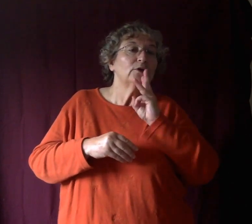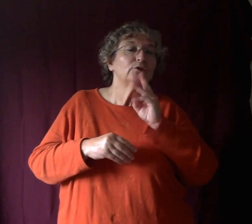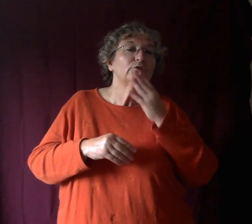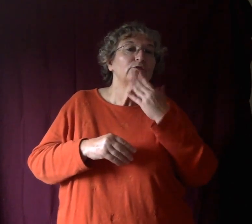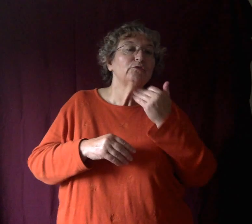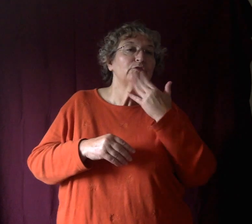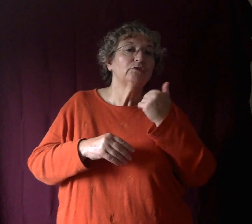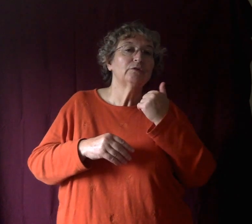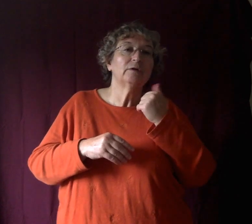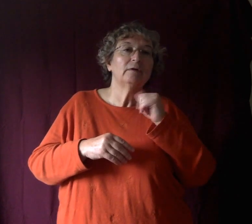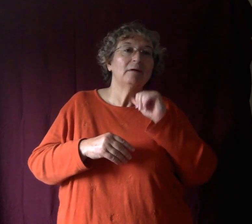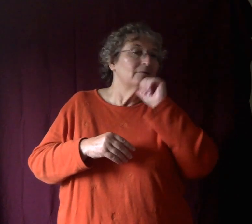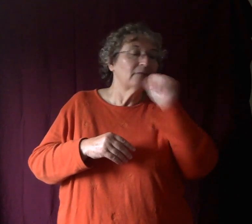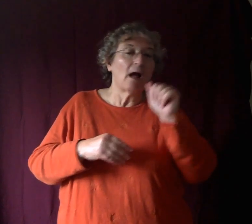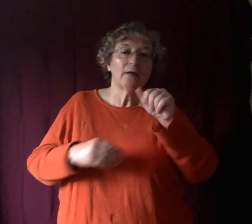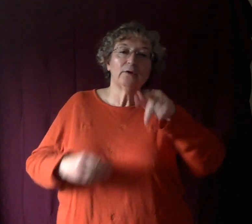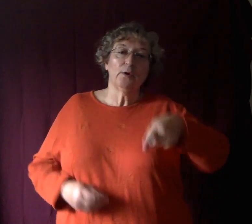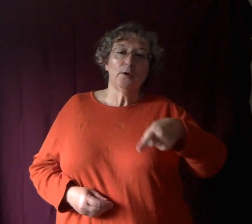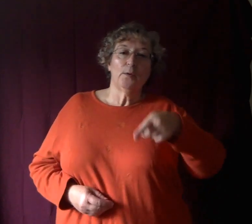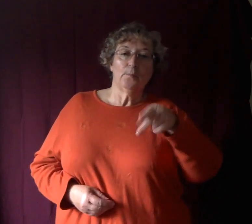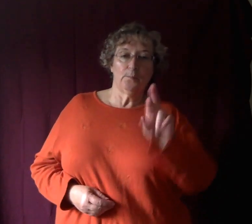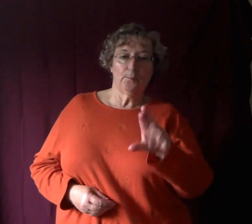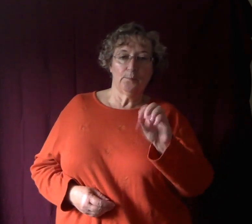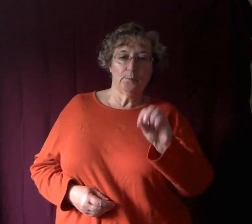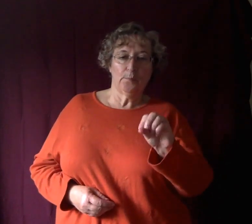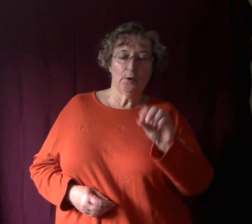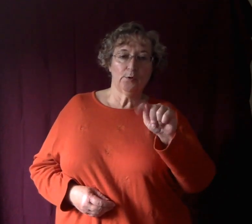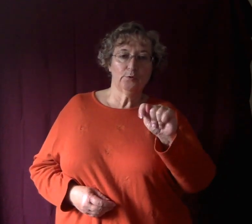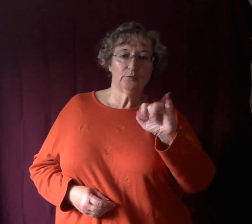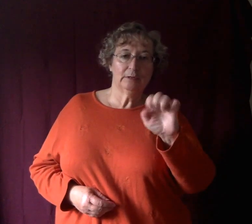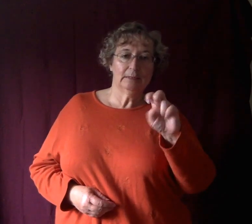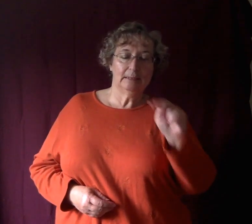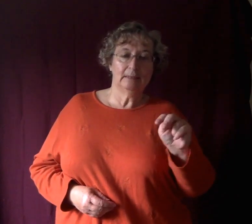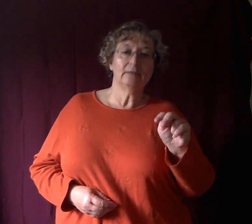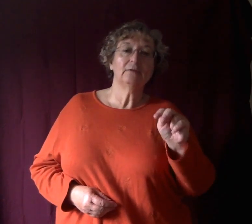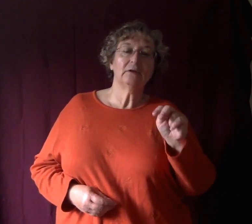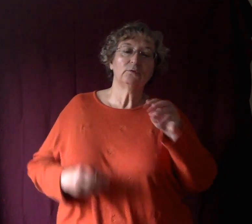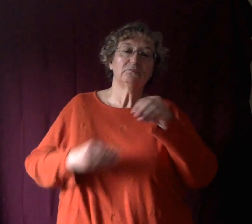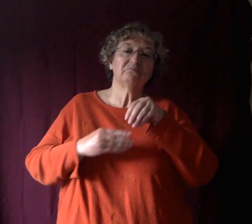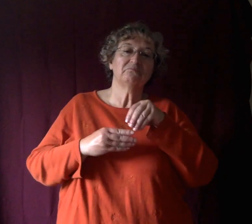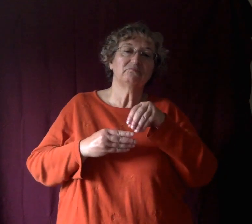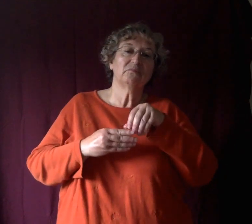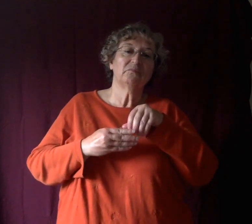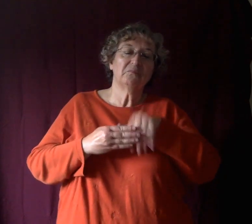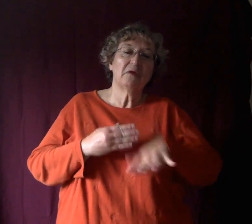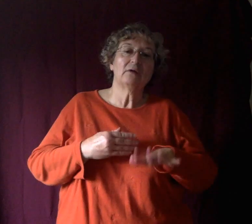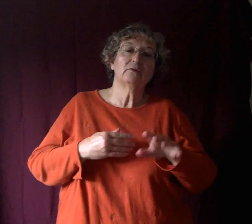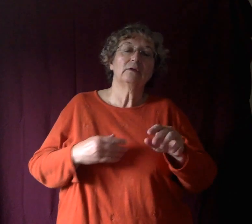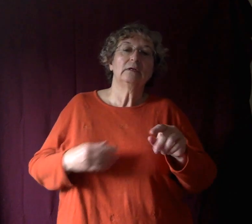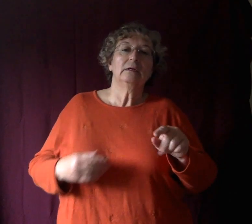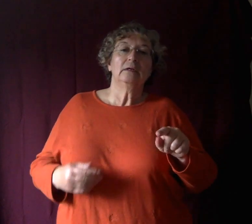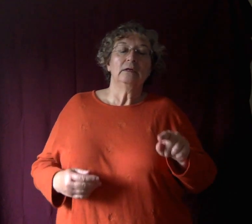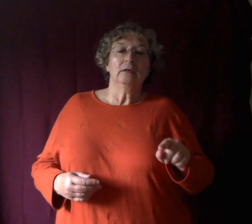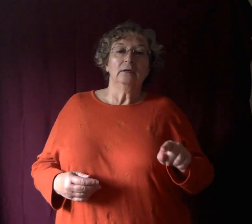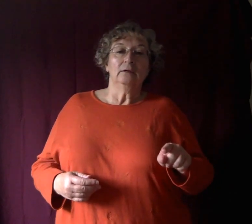pass relatively quickly through your stomach down to the next organ in the system. After protein digestion has started